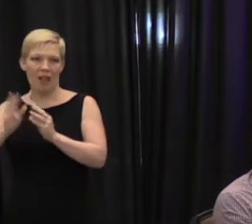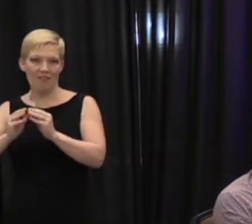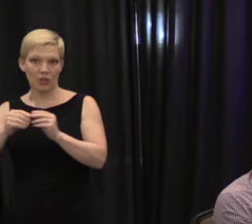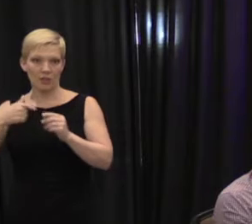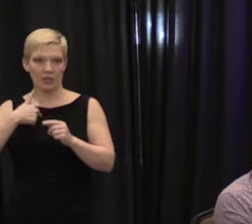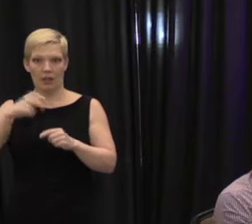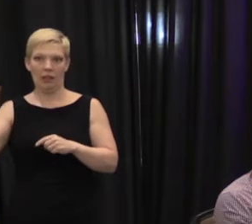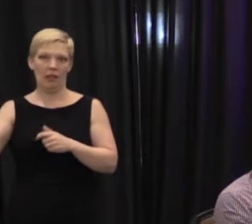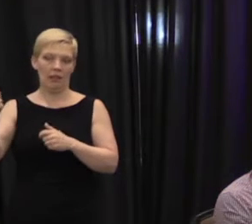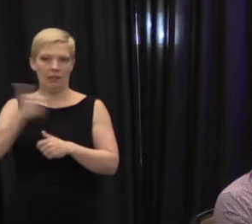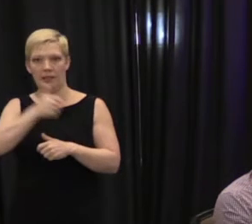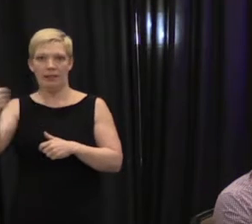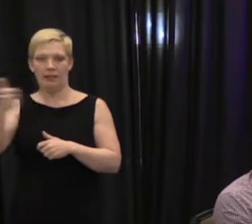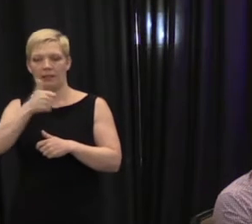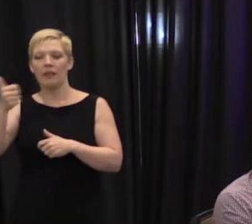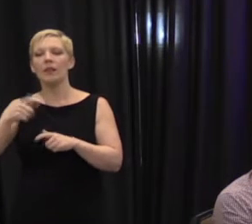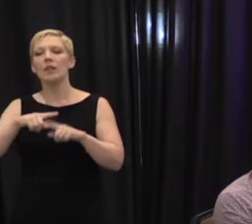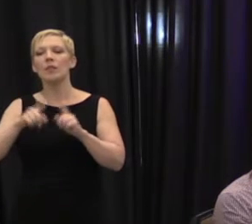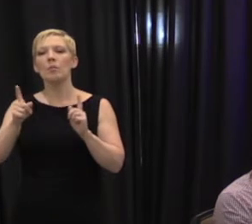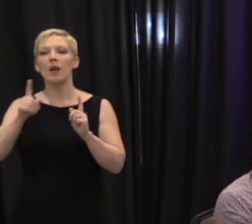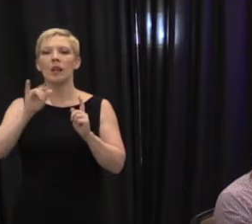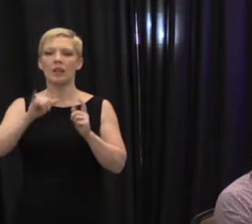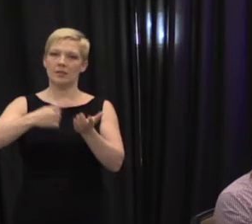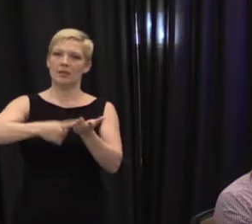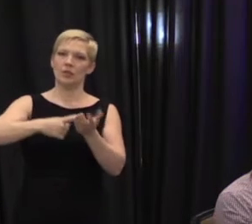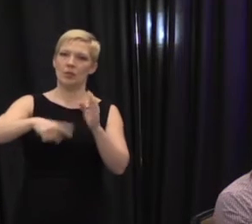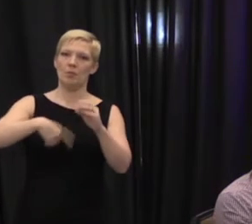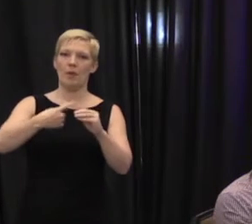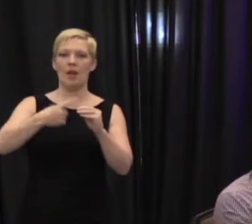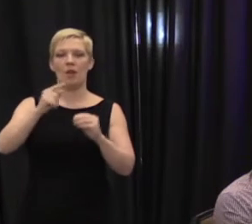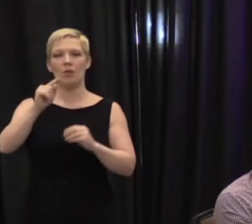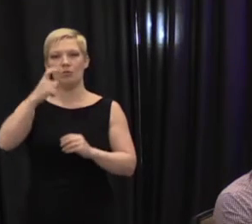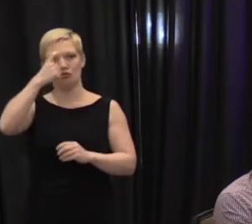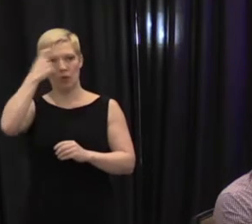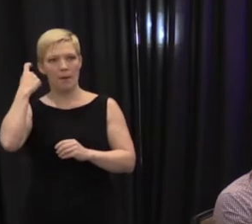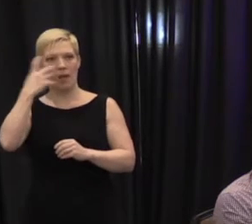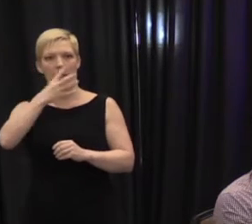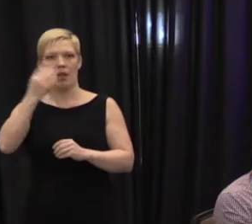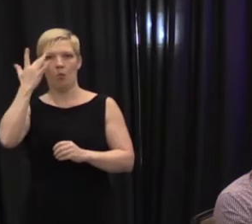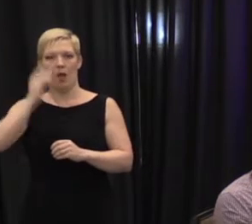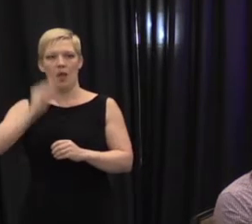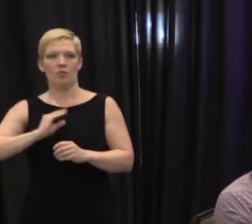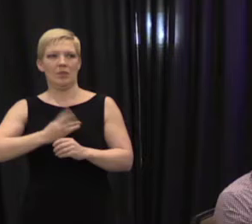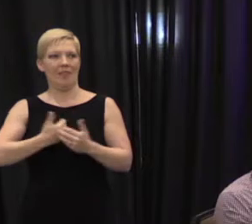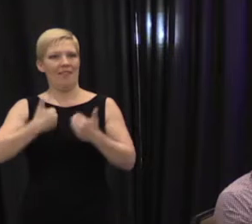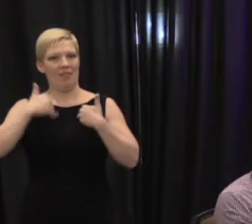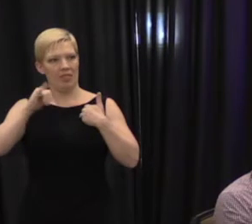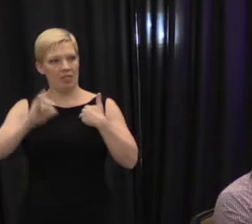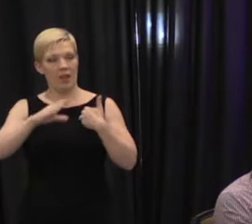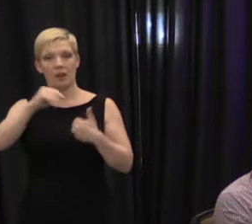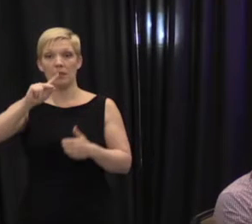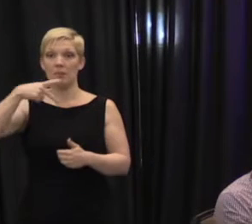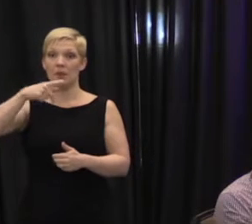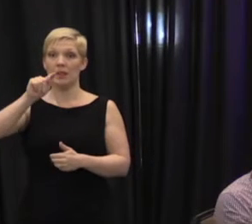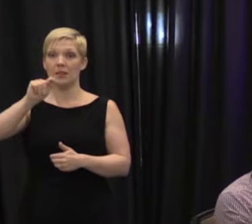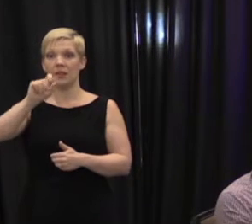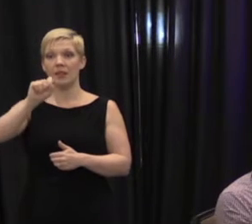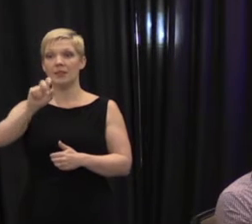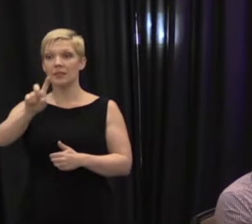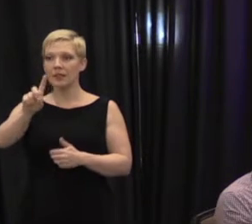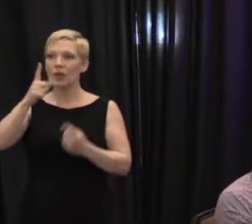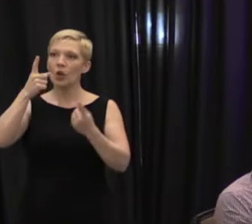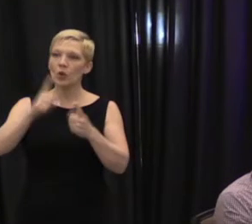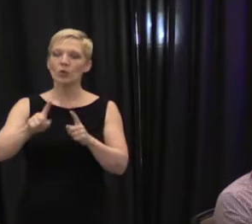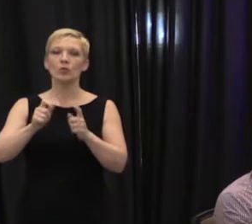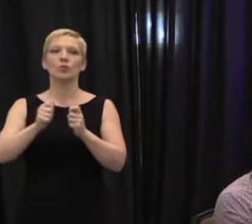this discussion emerged about trauma and why queer and trans people seem to have so much of it. And PTSD occurs at these hugely high